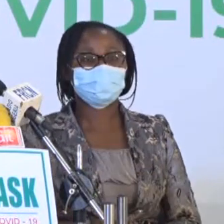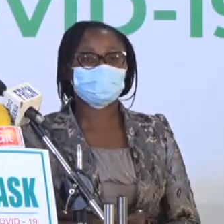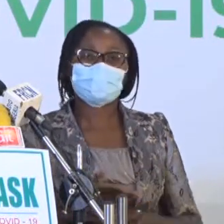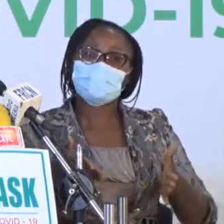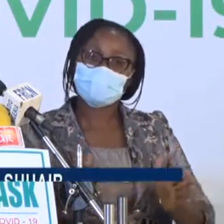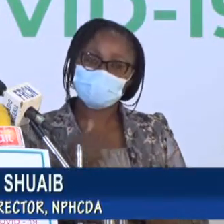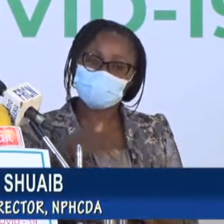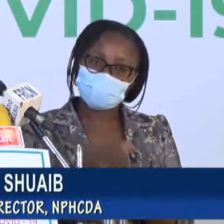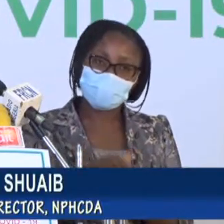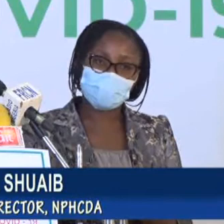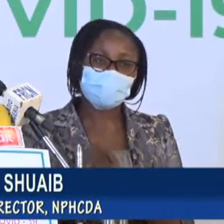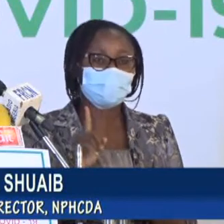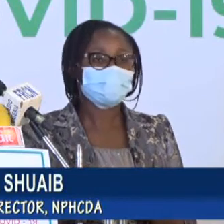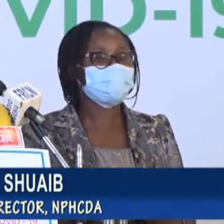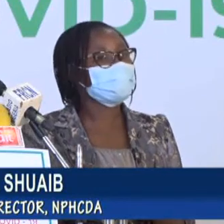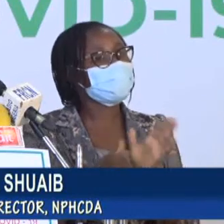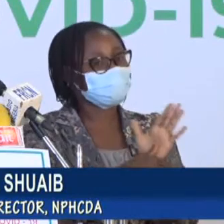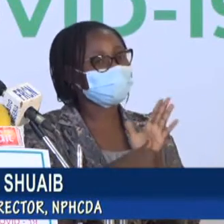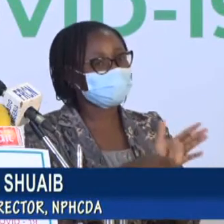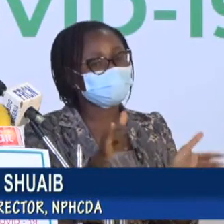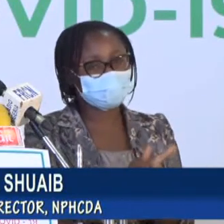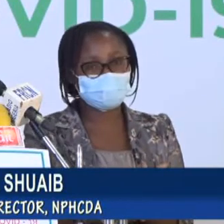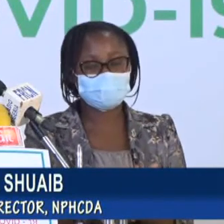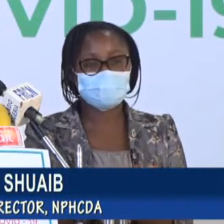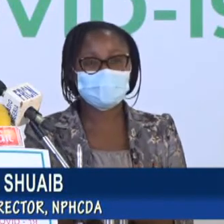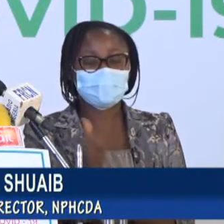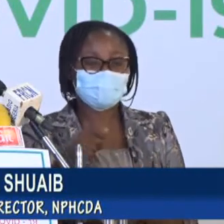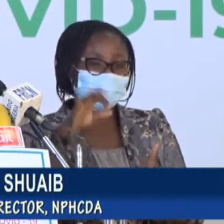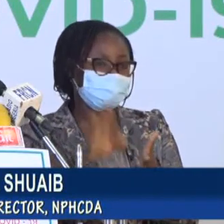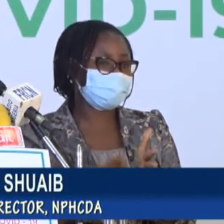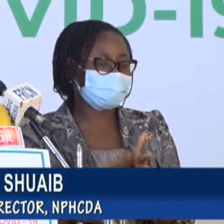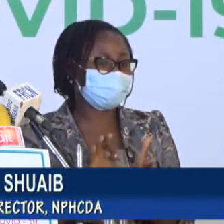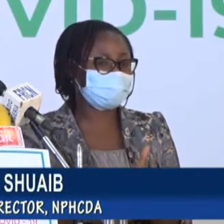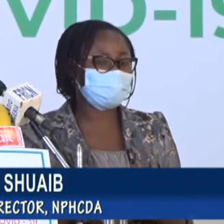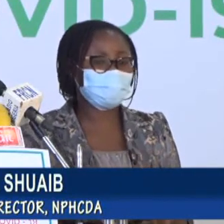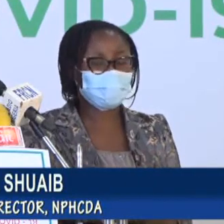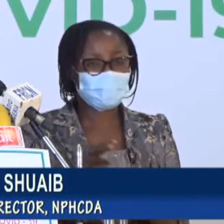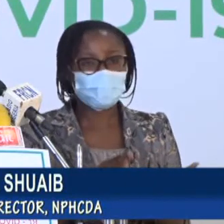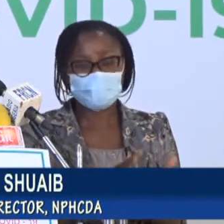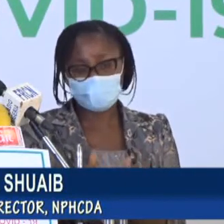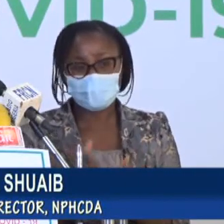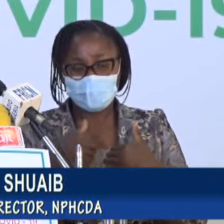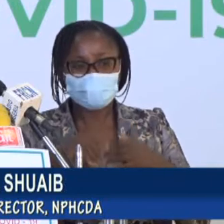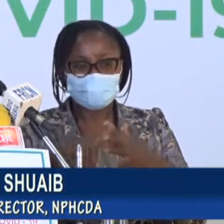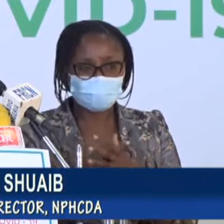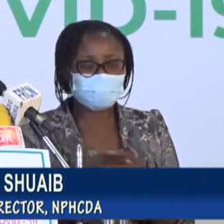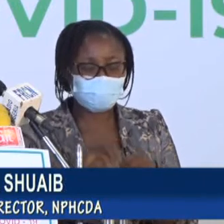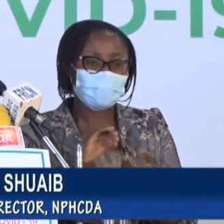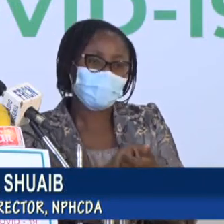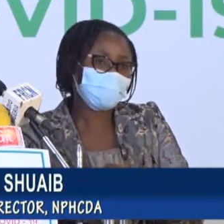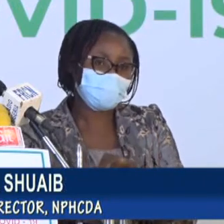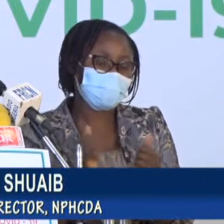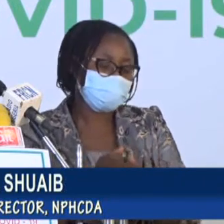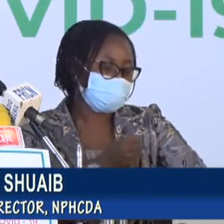Permit me once again to reiterate that an accountability mechanism has been activated in collaboration with the